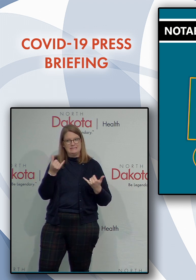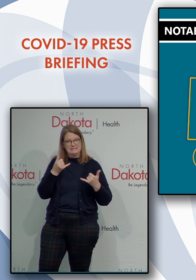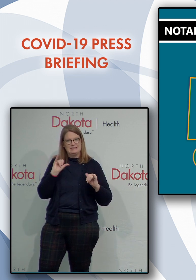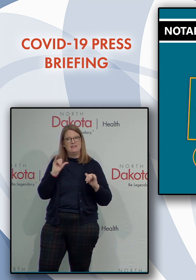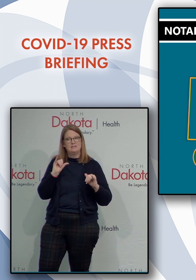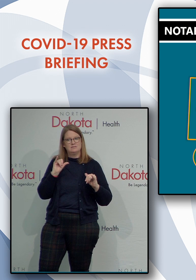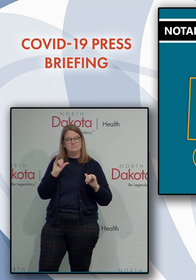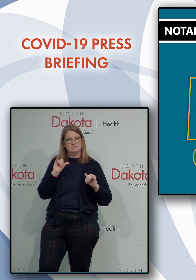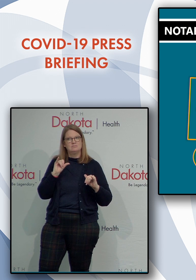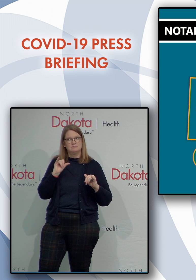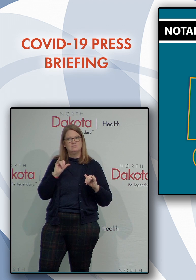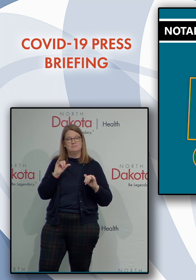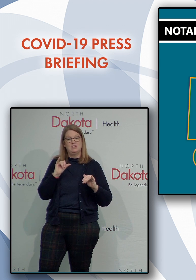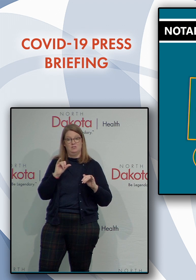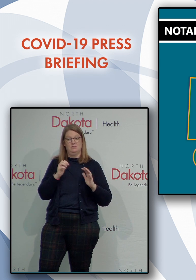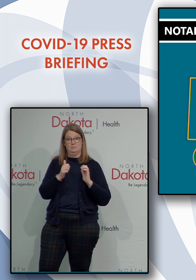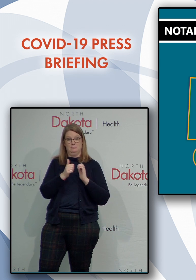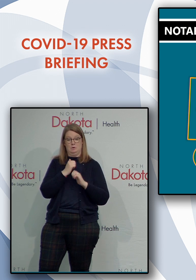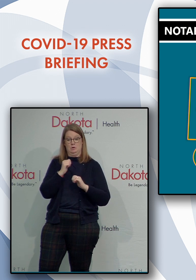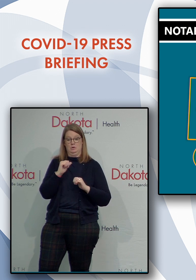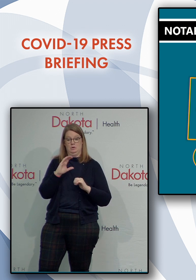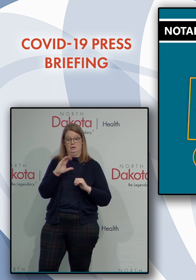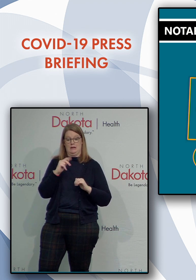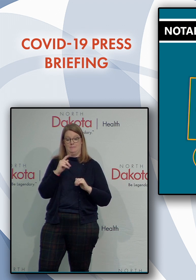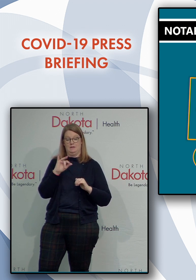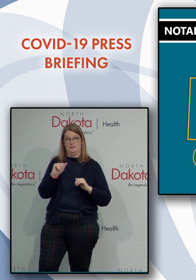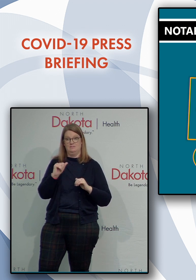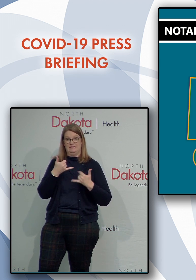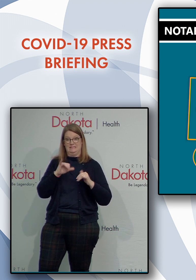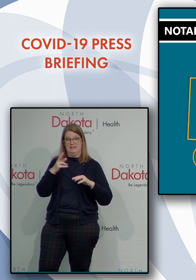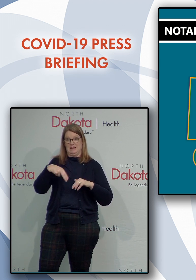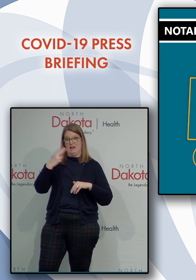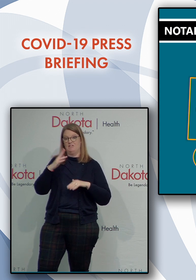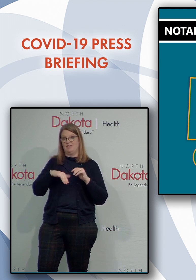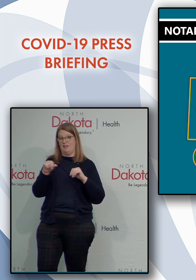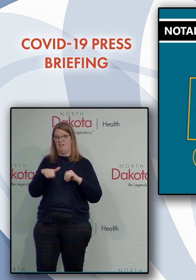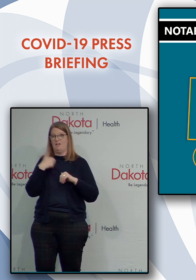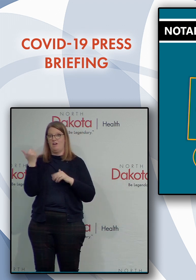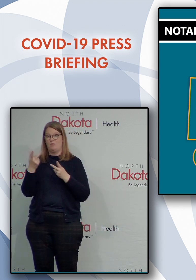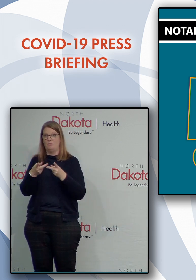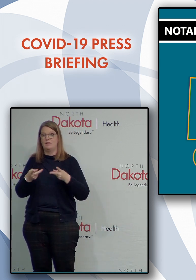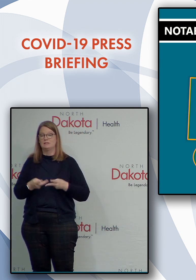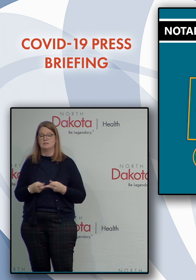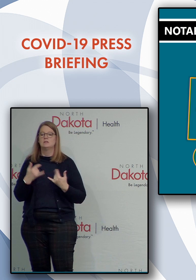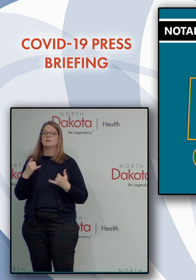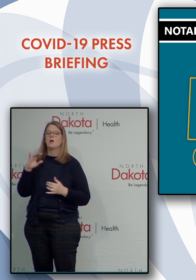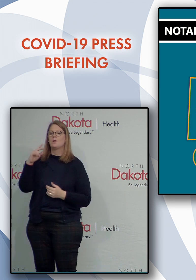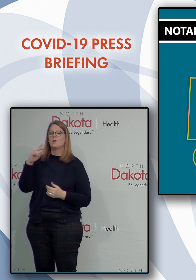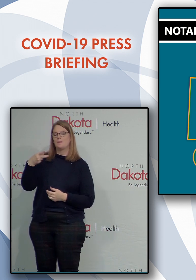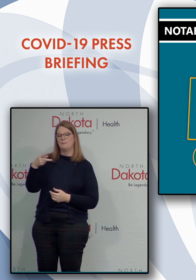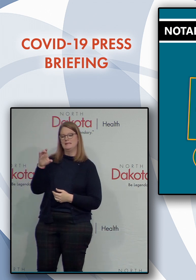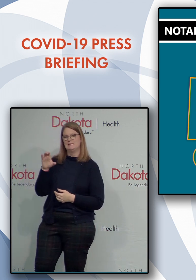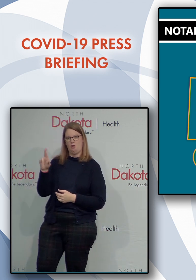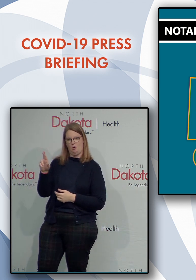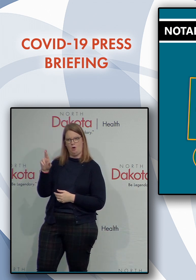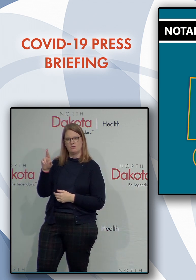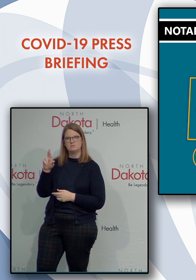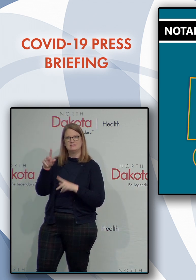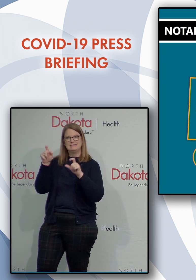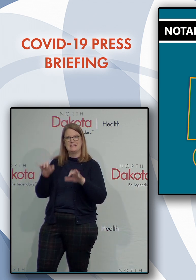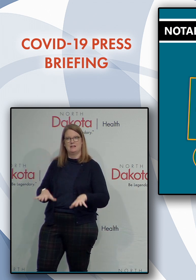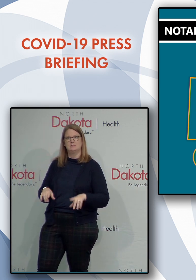capita basis higher than most all other states. When we take a look at the PCR tests, which we're reporting here on this